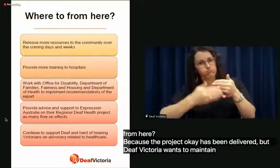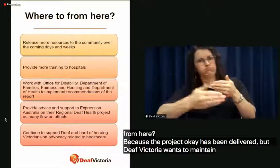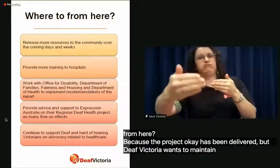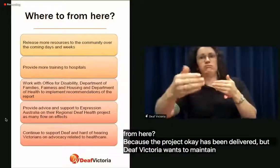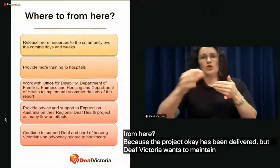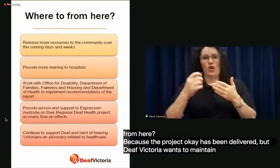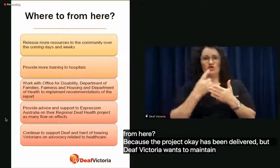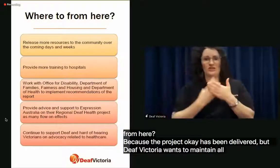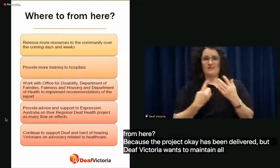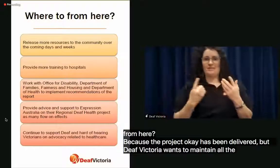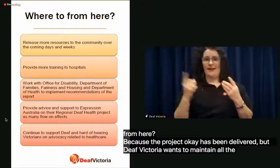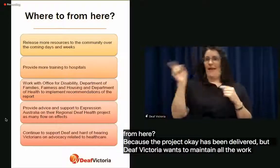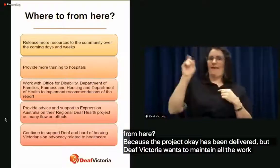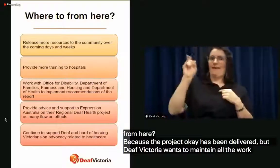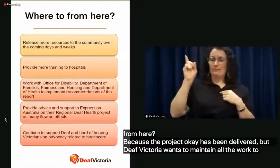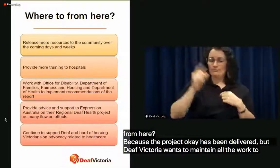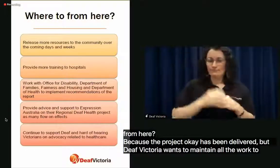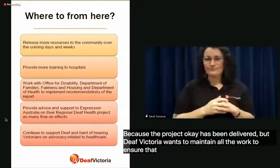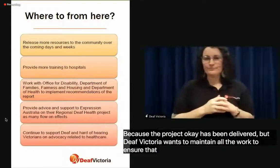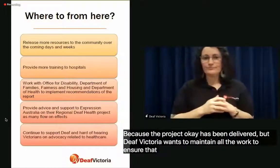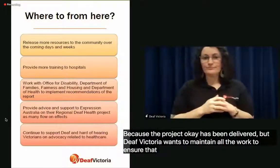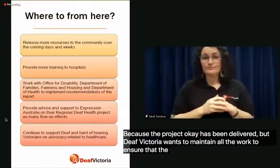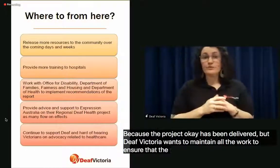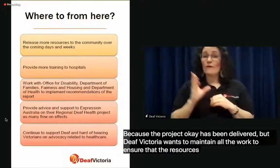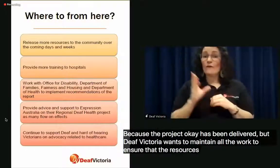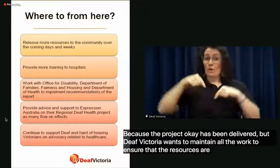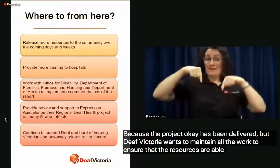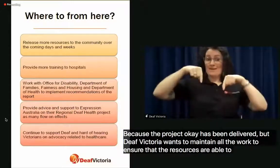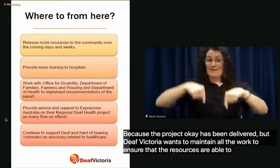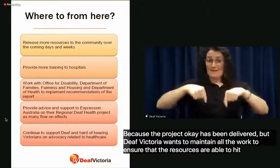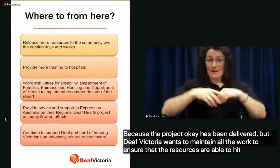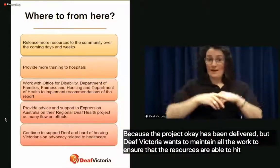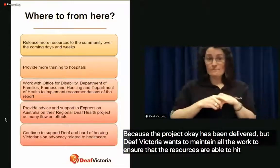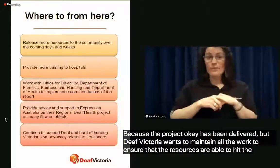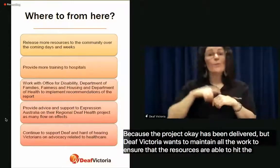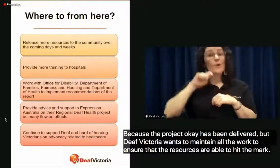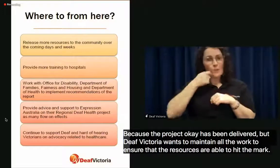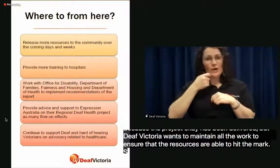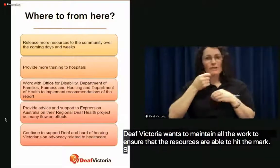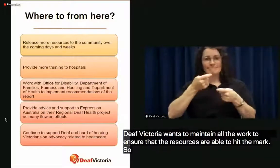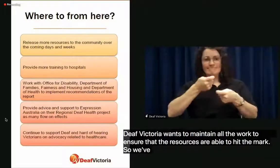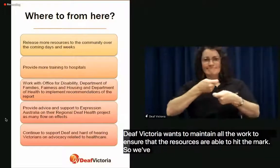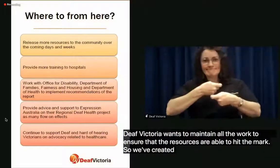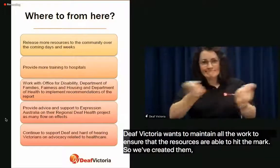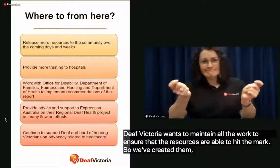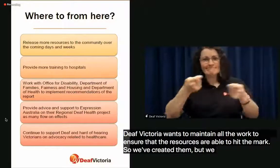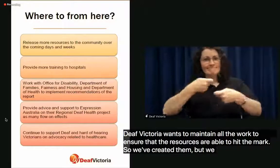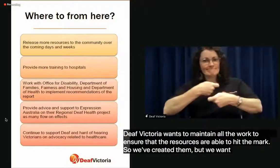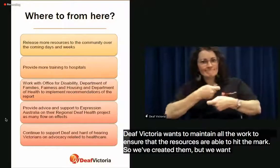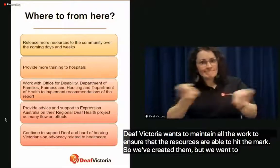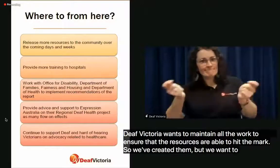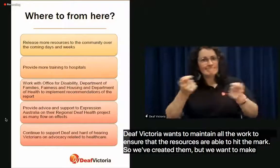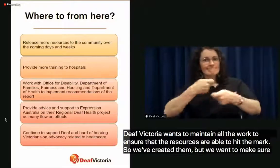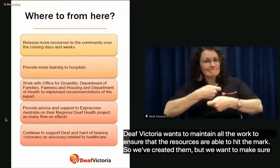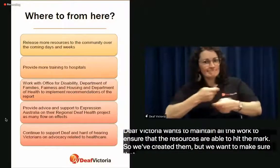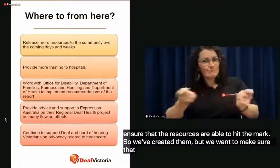to hit the mark. So we've created them, but we want to make sure that they're utilised. So from here, we're going to be distributing